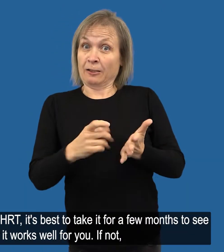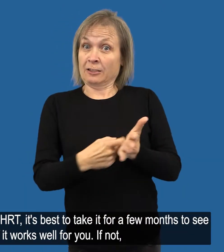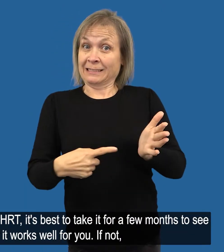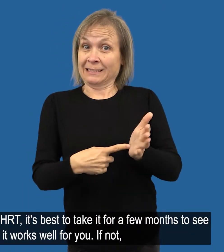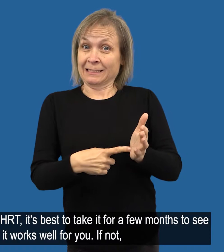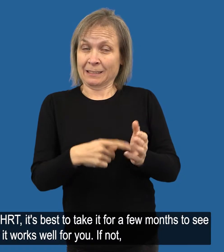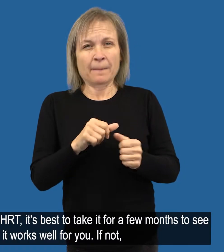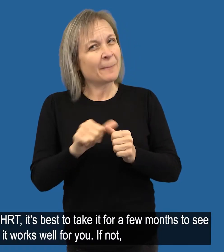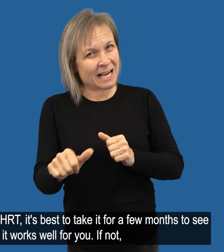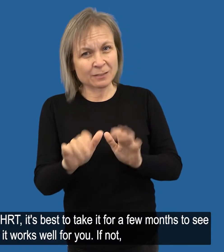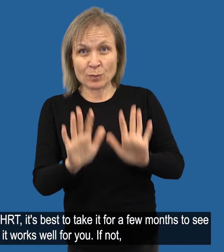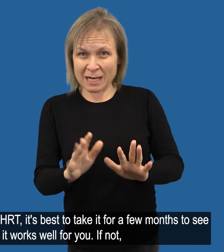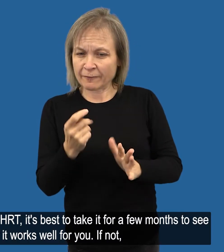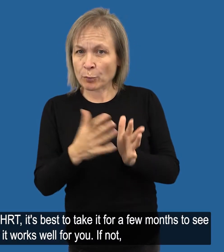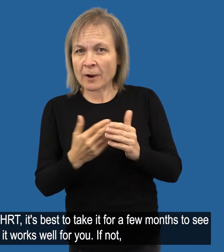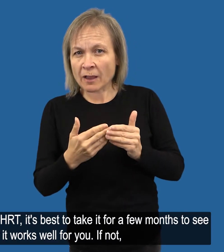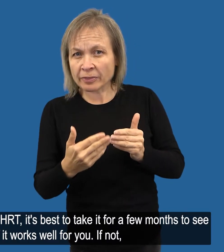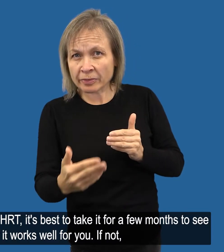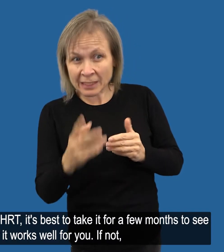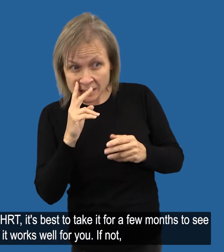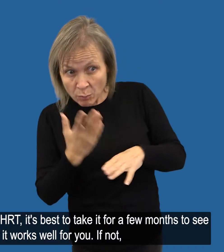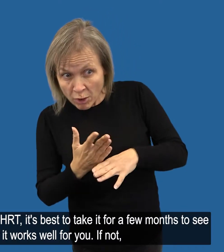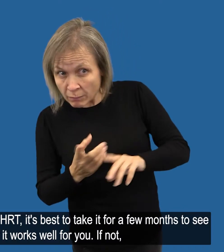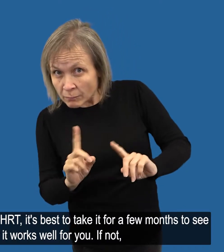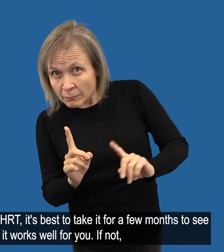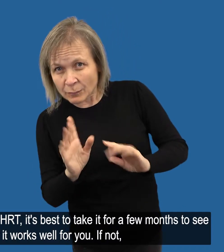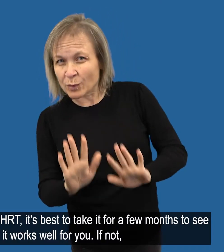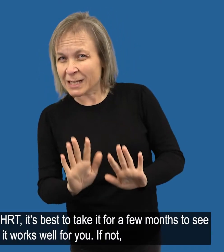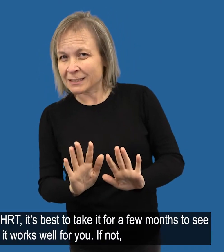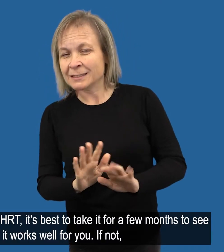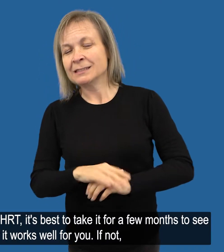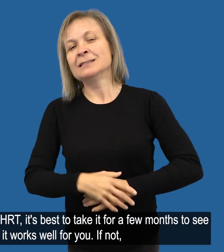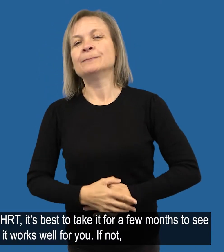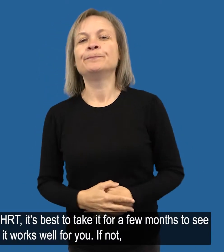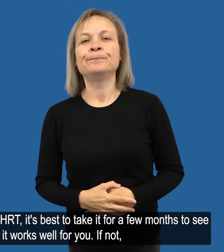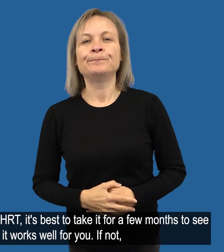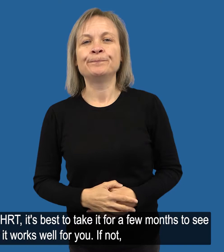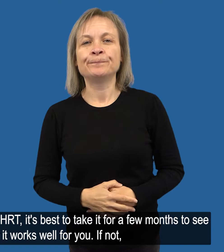Once you've started HRT, it's best to take it for a few months to see if it works well for you.